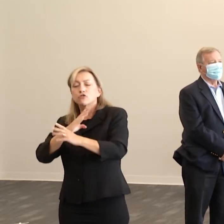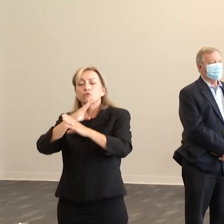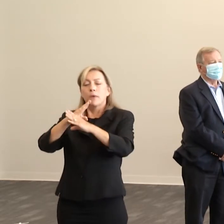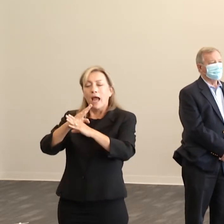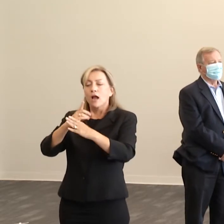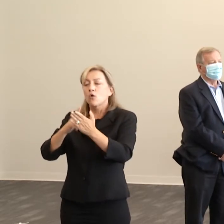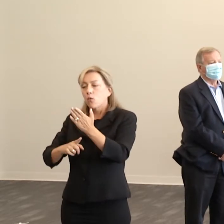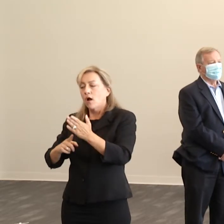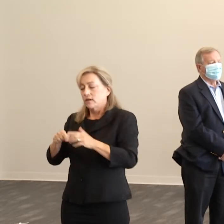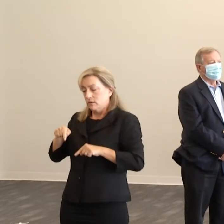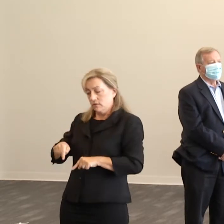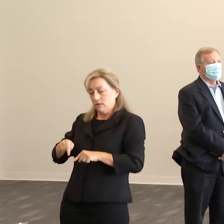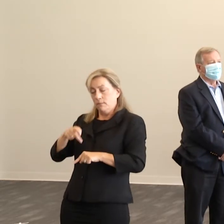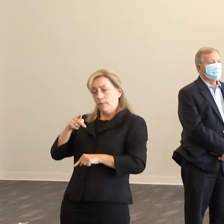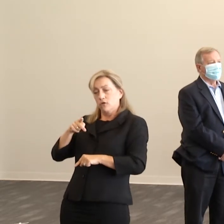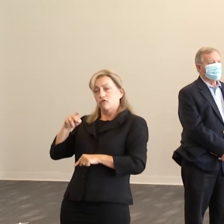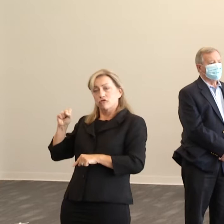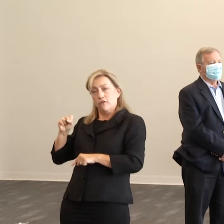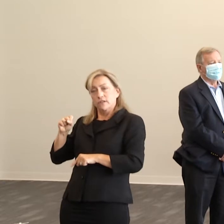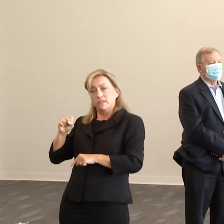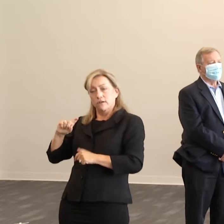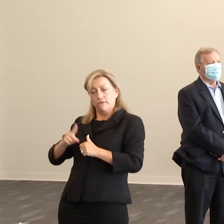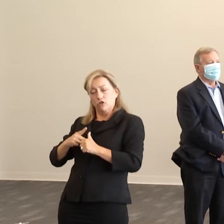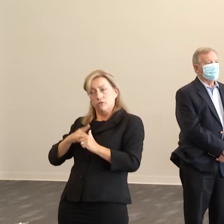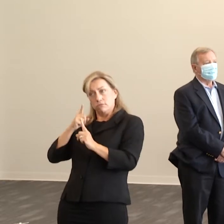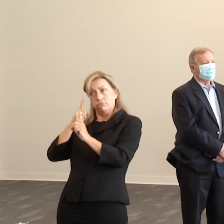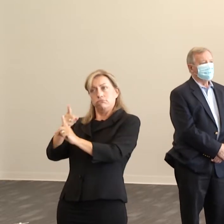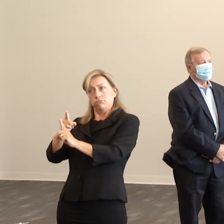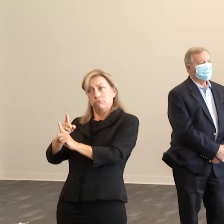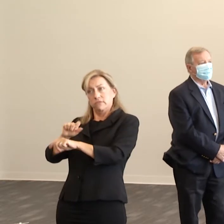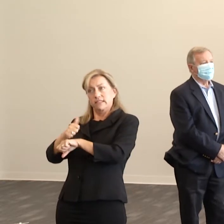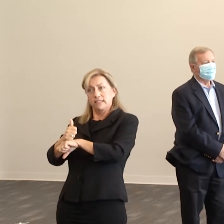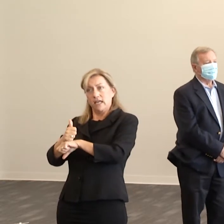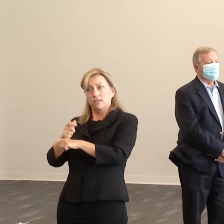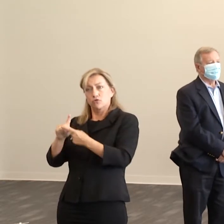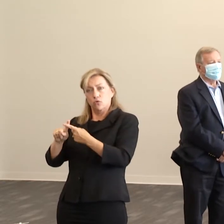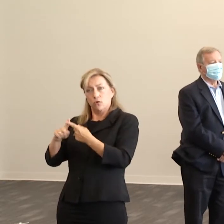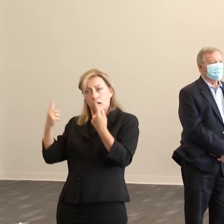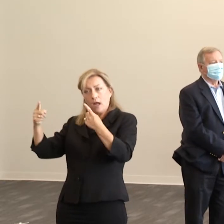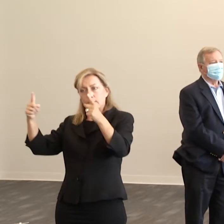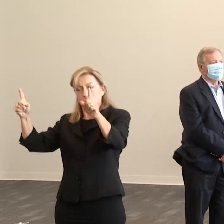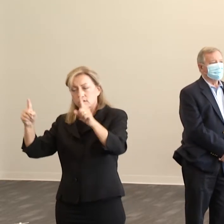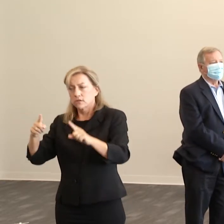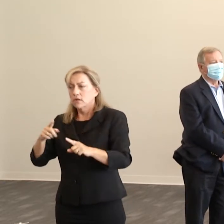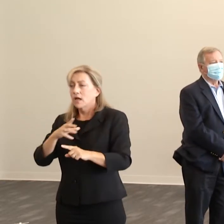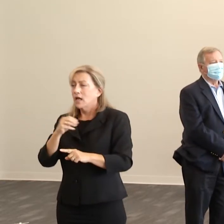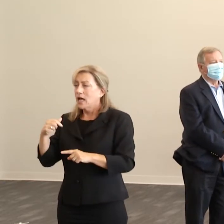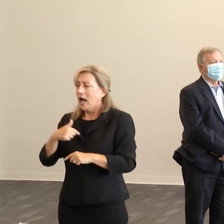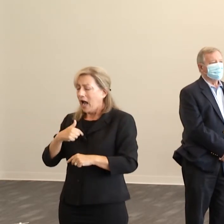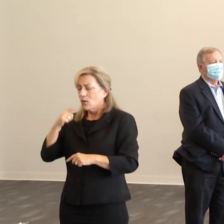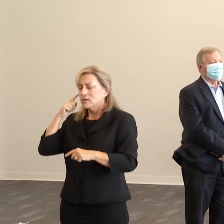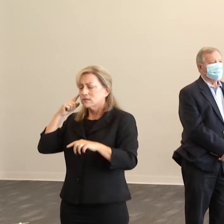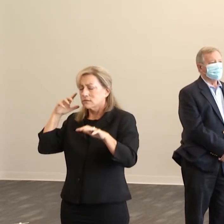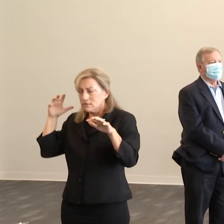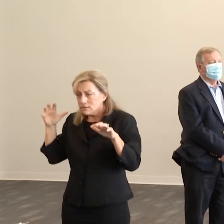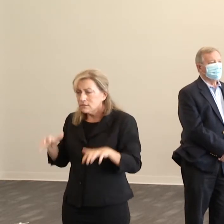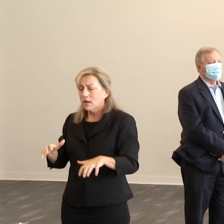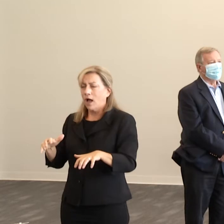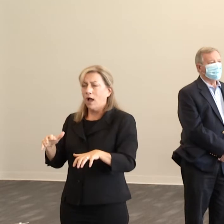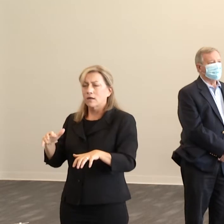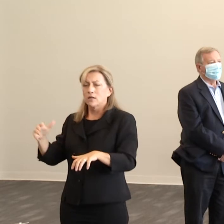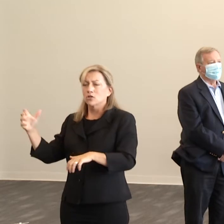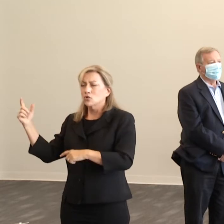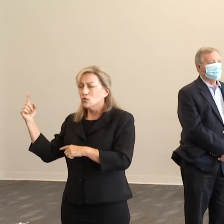Earlier this summer, I was shocked, absolutely astounded to hear reports of alarming